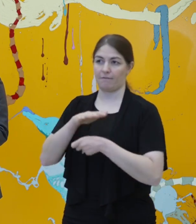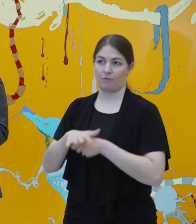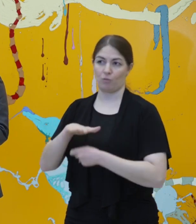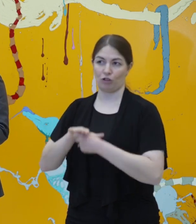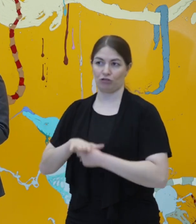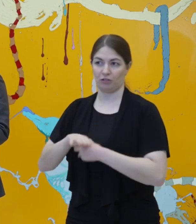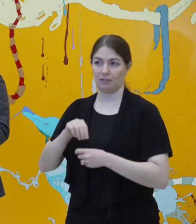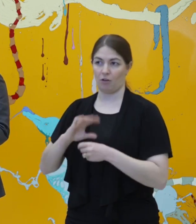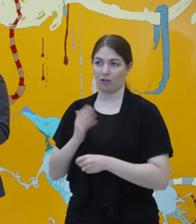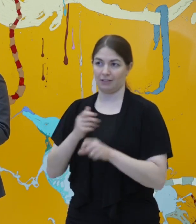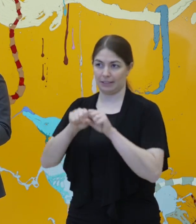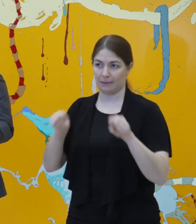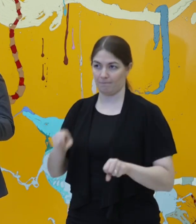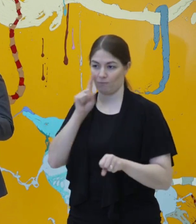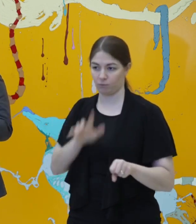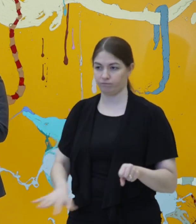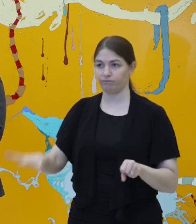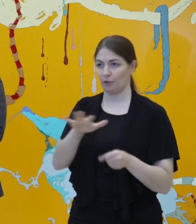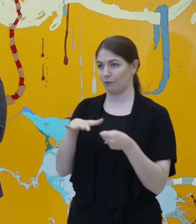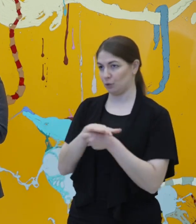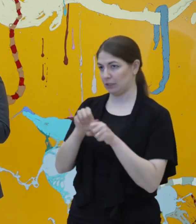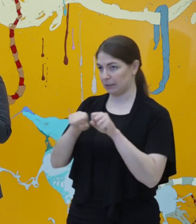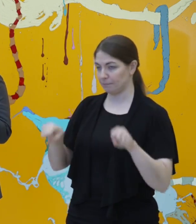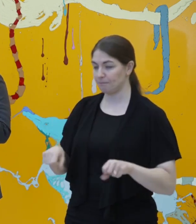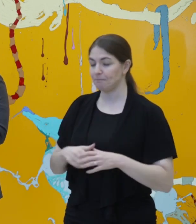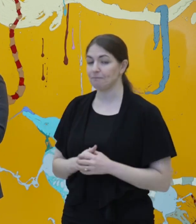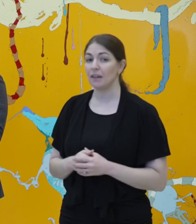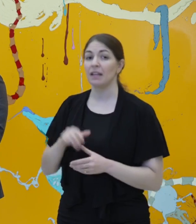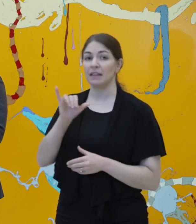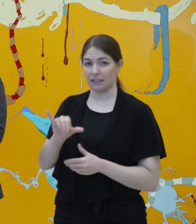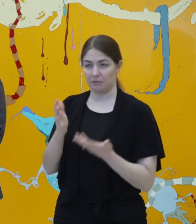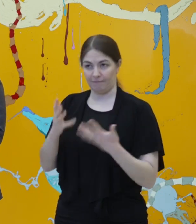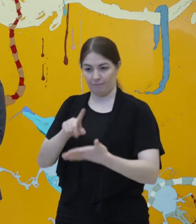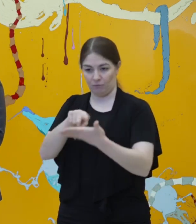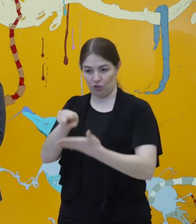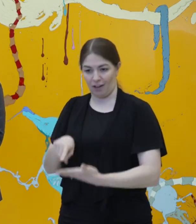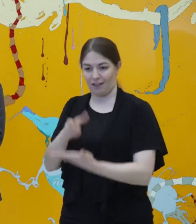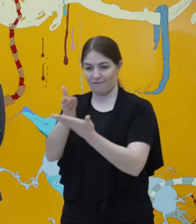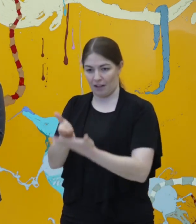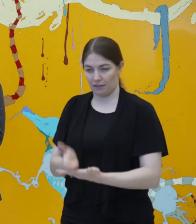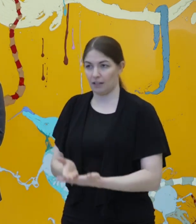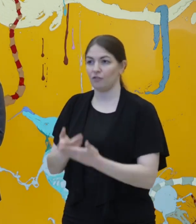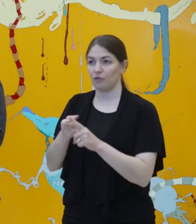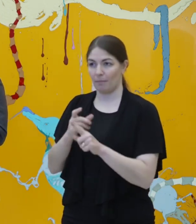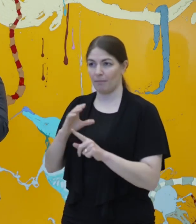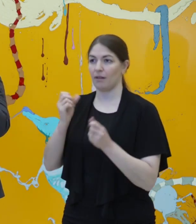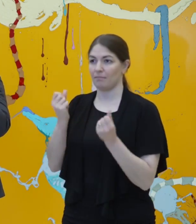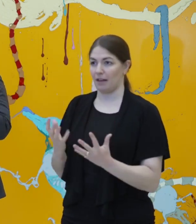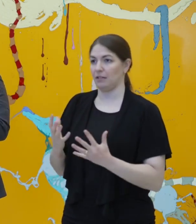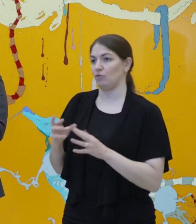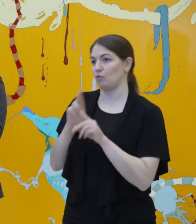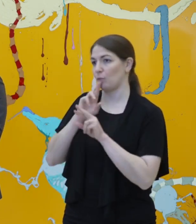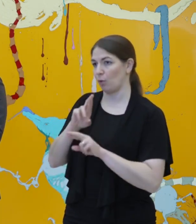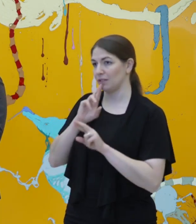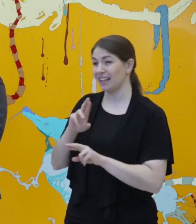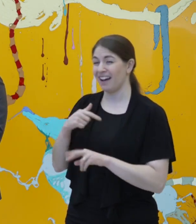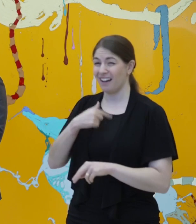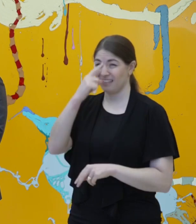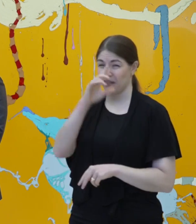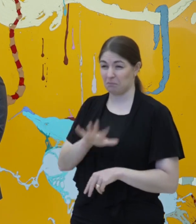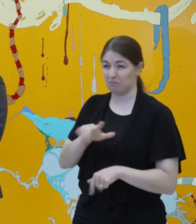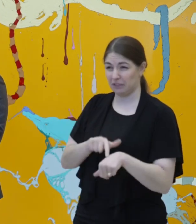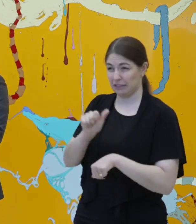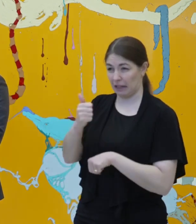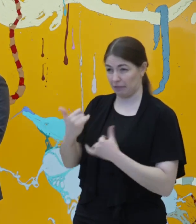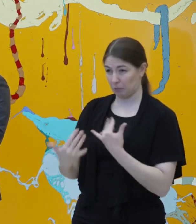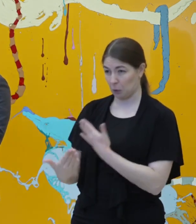this point. And that's being validated by a lot of the anecdotal reports. You know, I think even in about 10 a.m. this